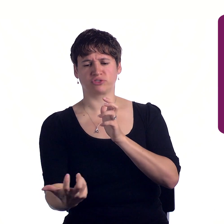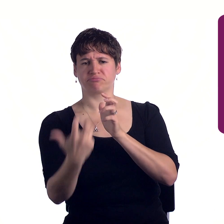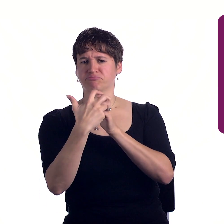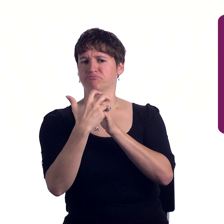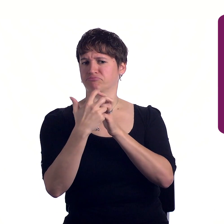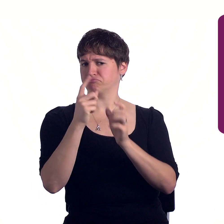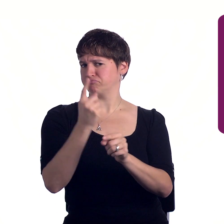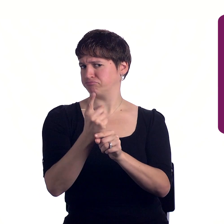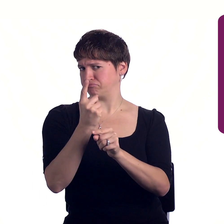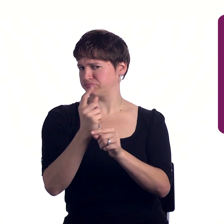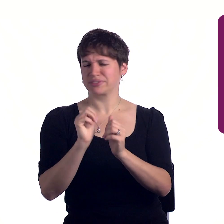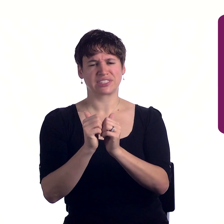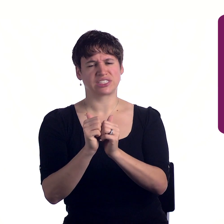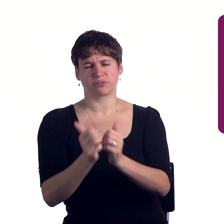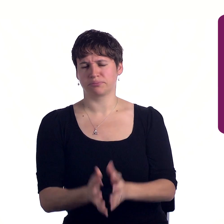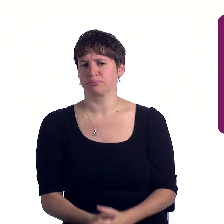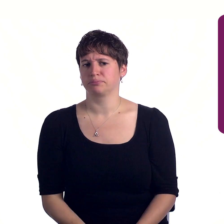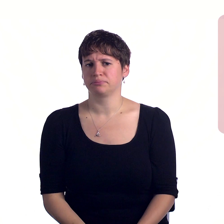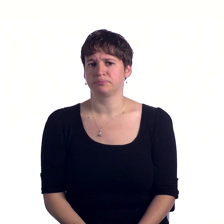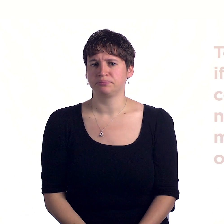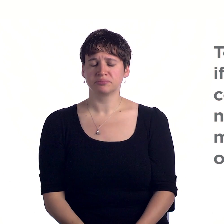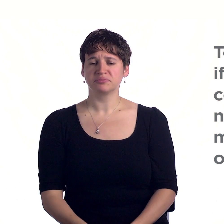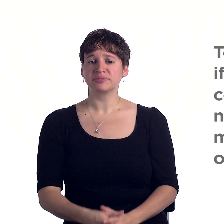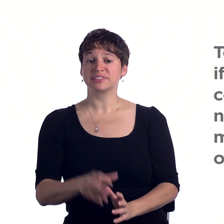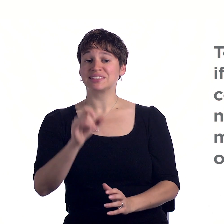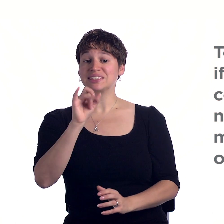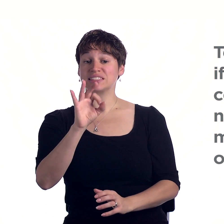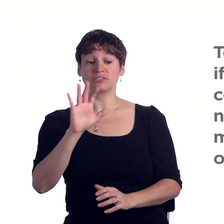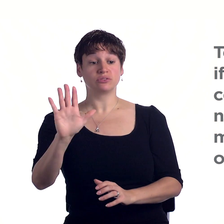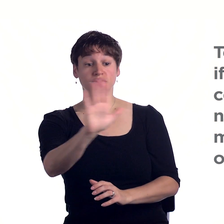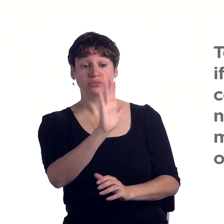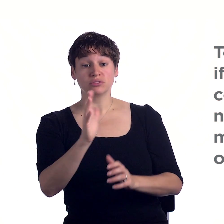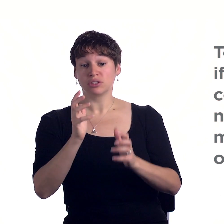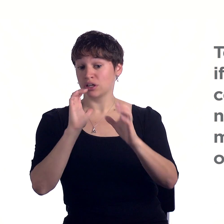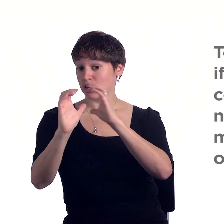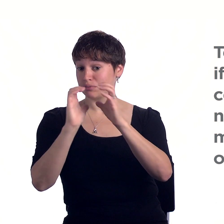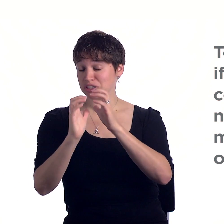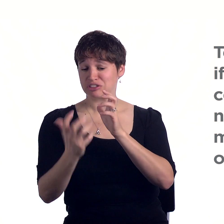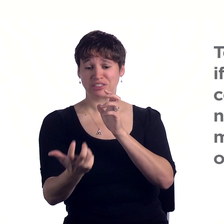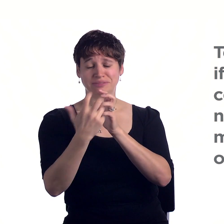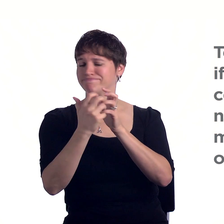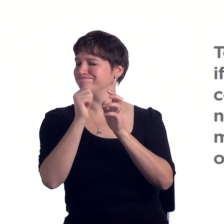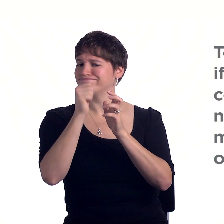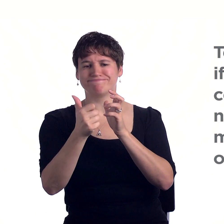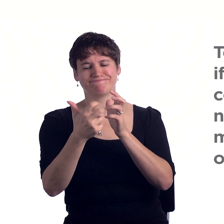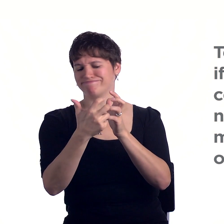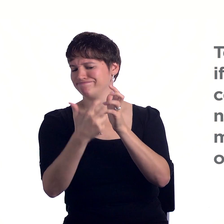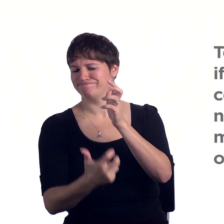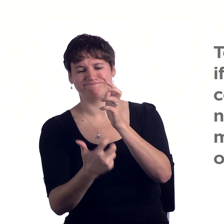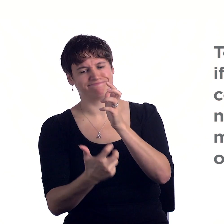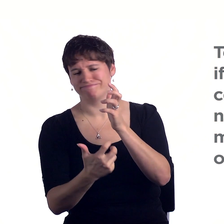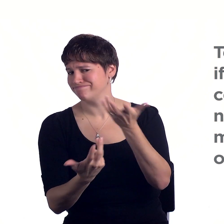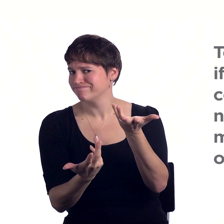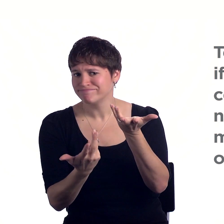need? Tell the staff right away if you feel